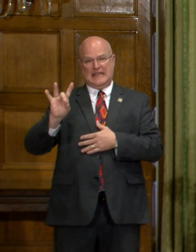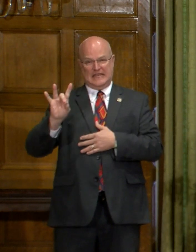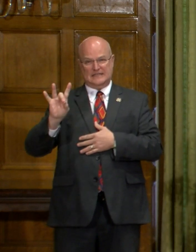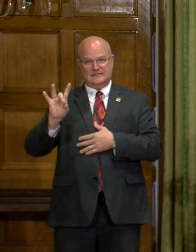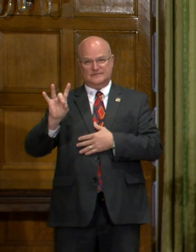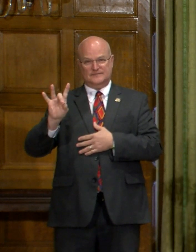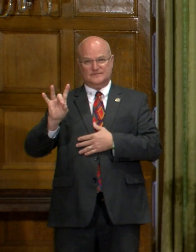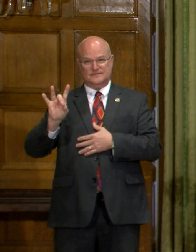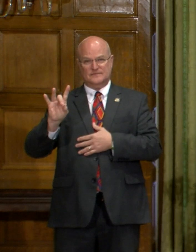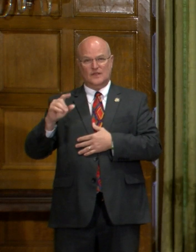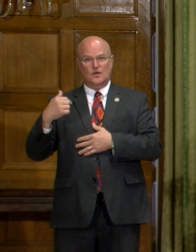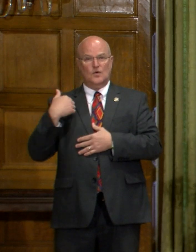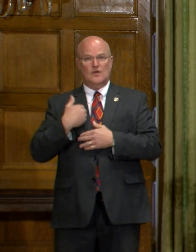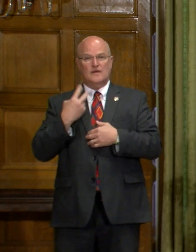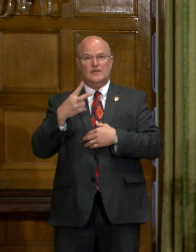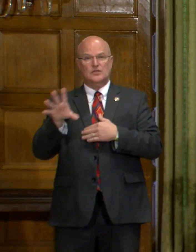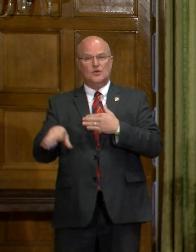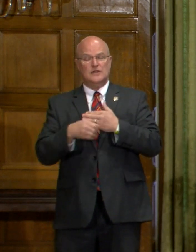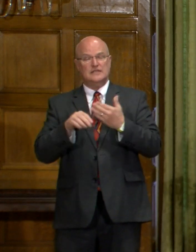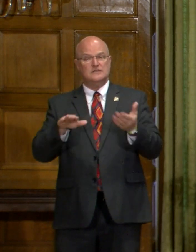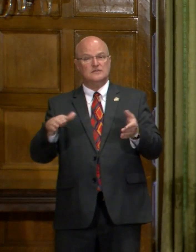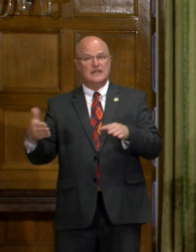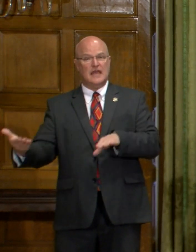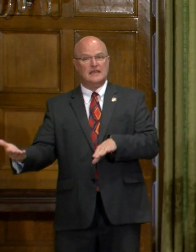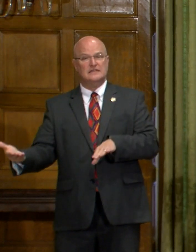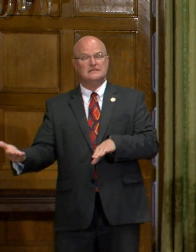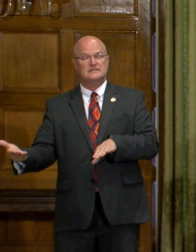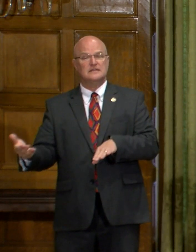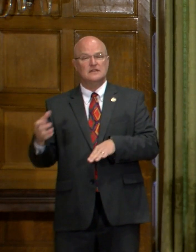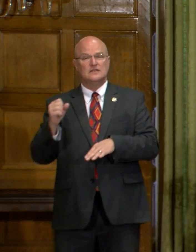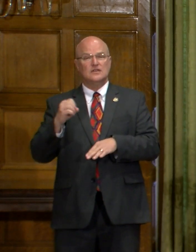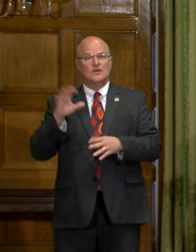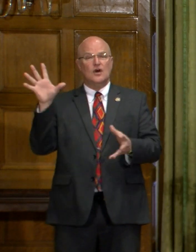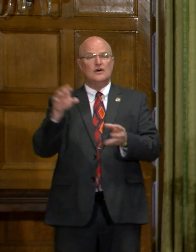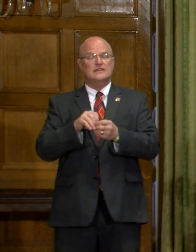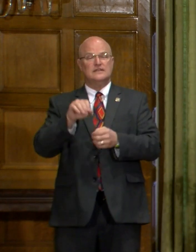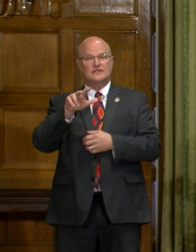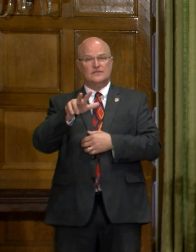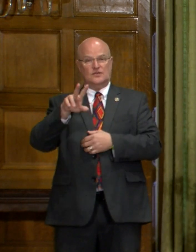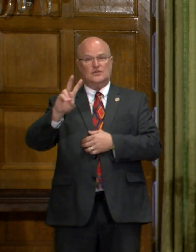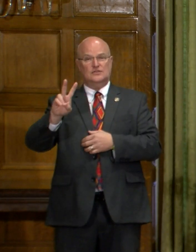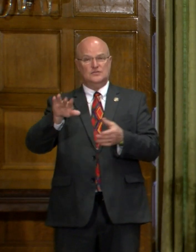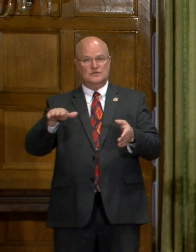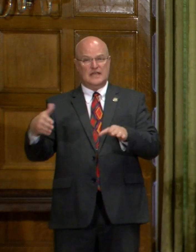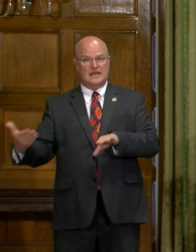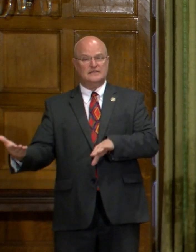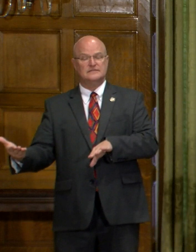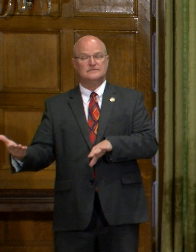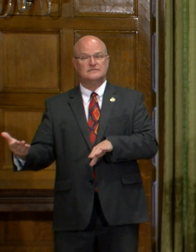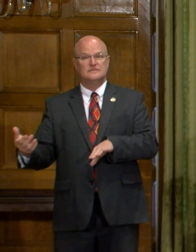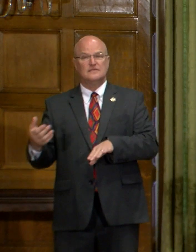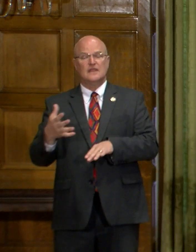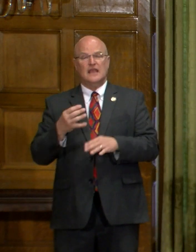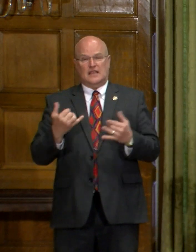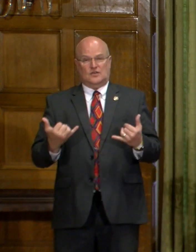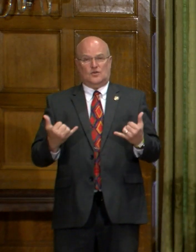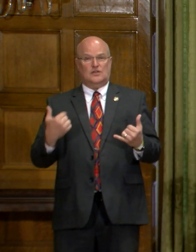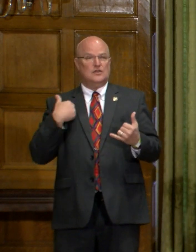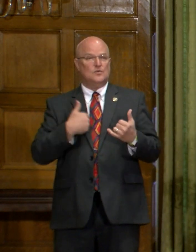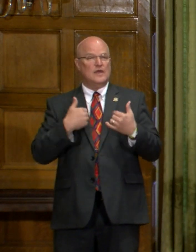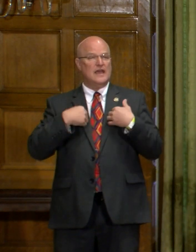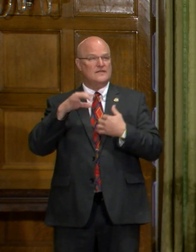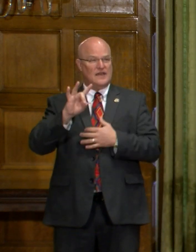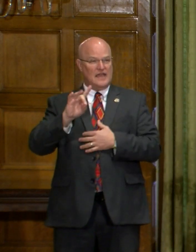1,498. We've had 2 additional deaths. So there's 32 deaths, and currently we